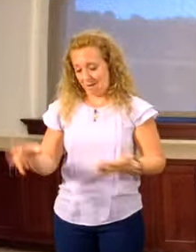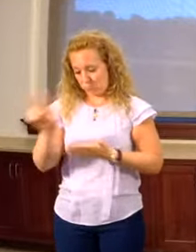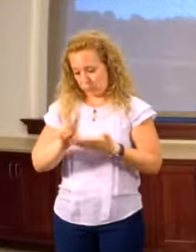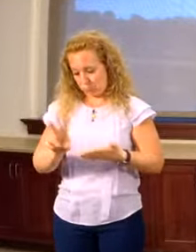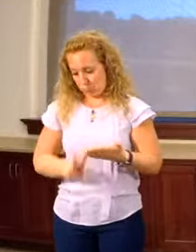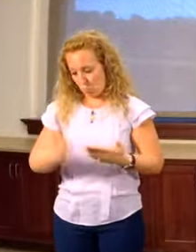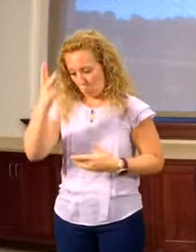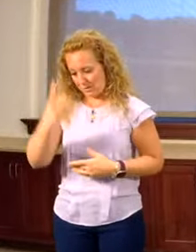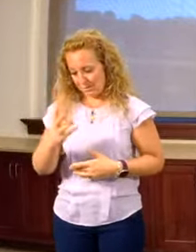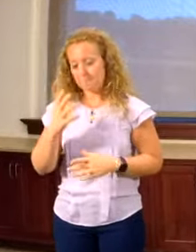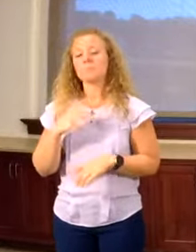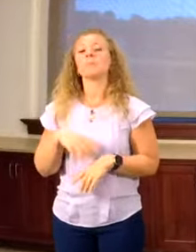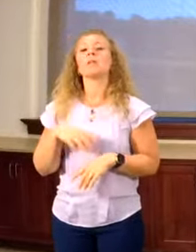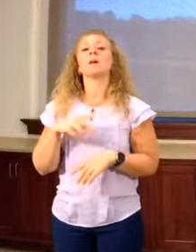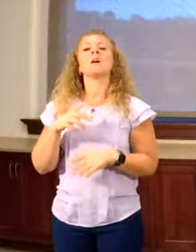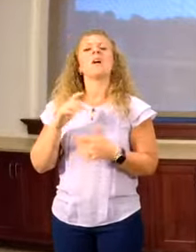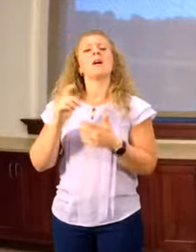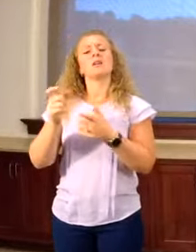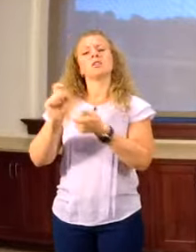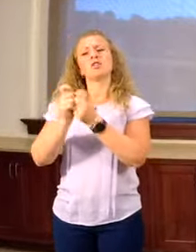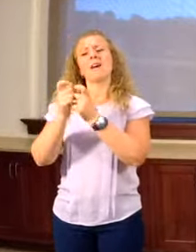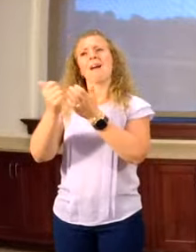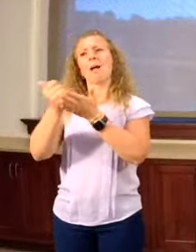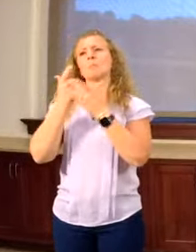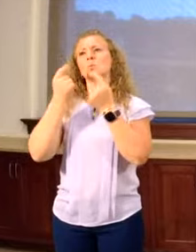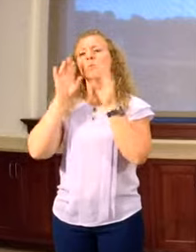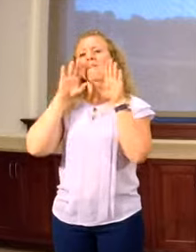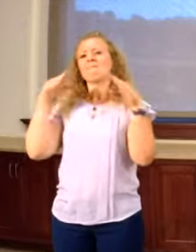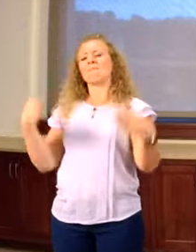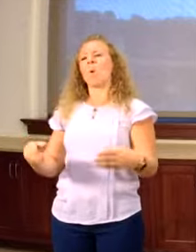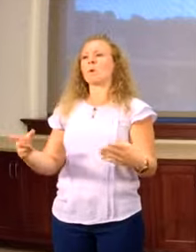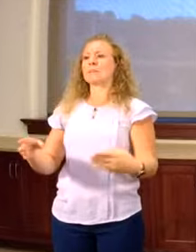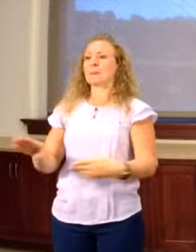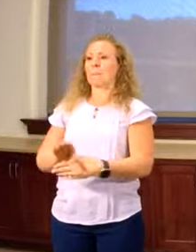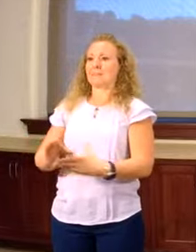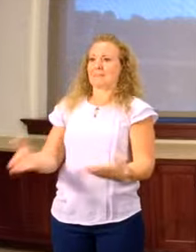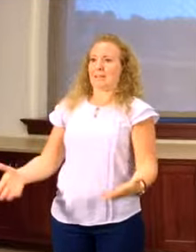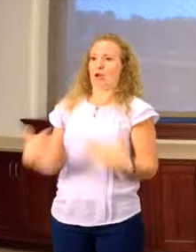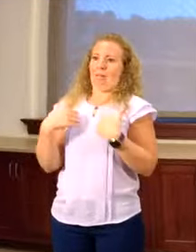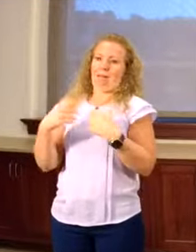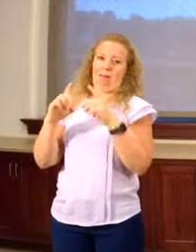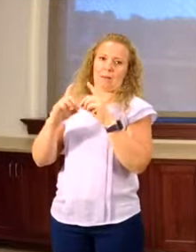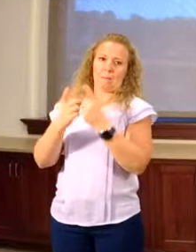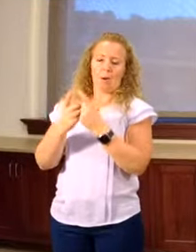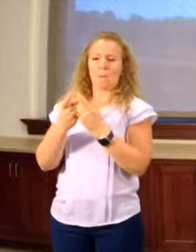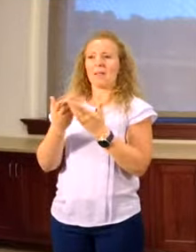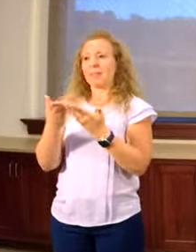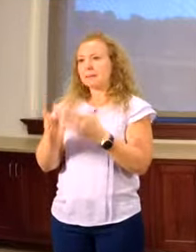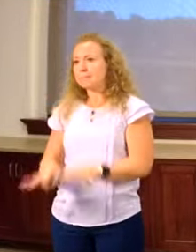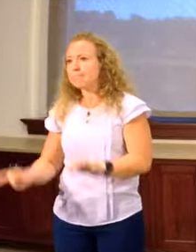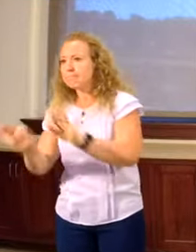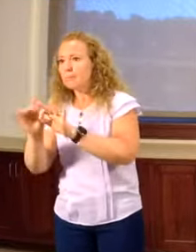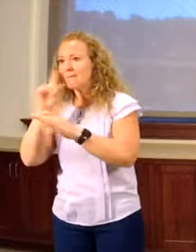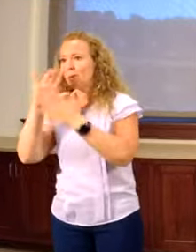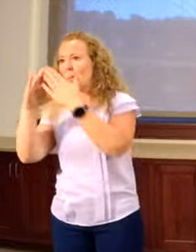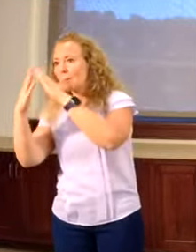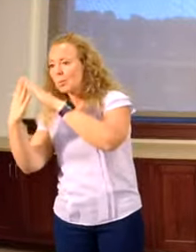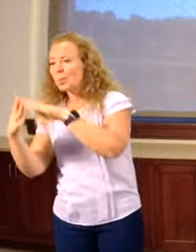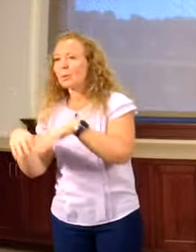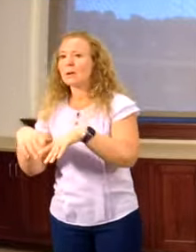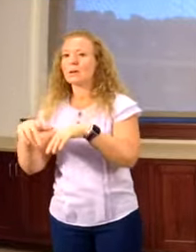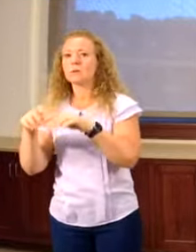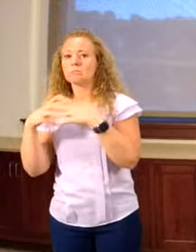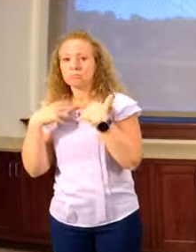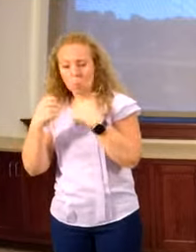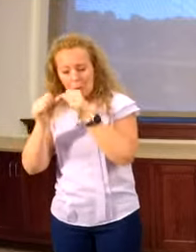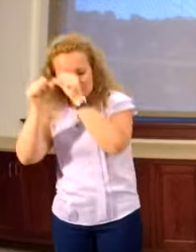These changes will help us focus more energy on business in the health department, matters that are important for our community, well-being,